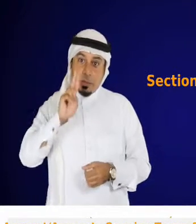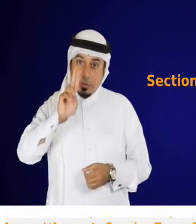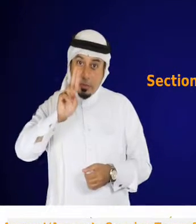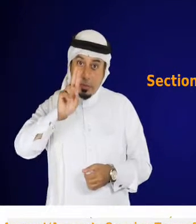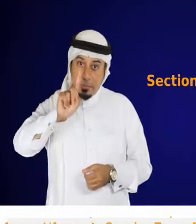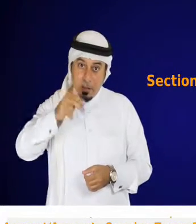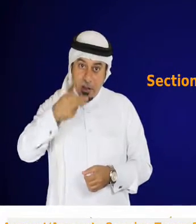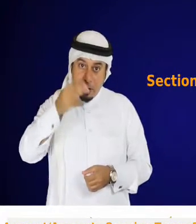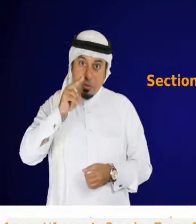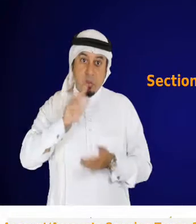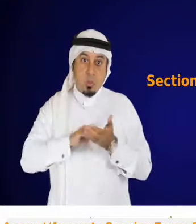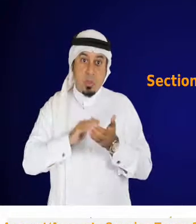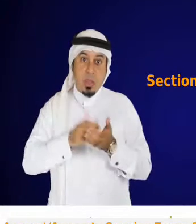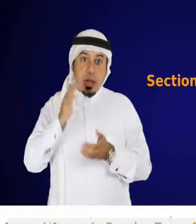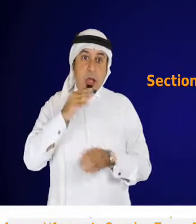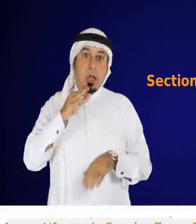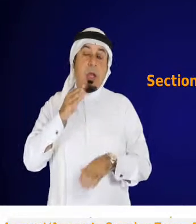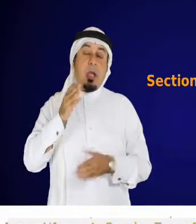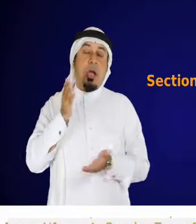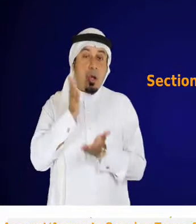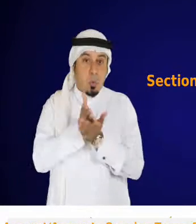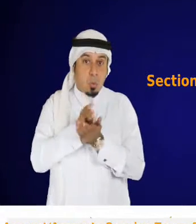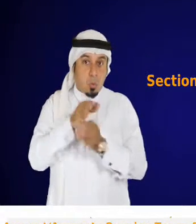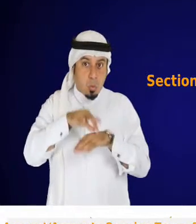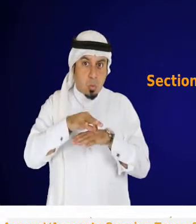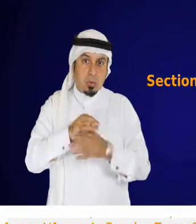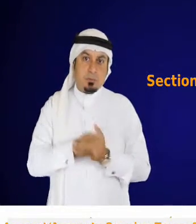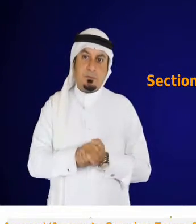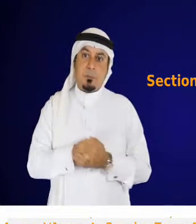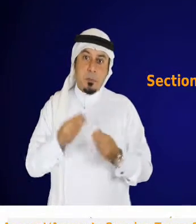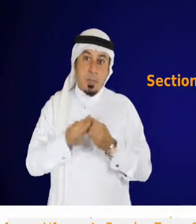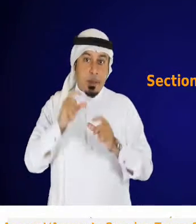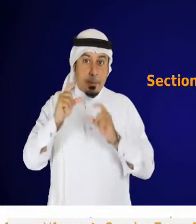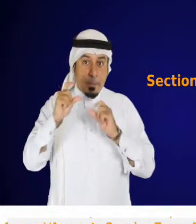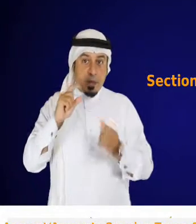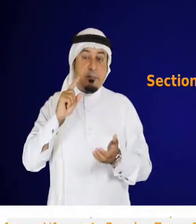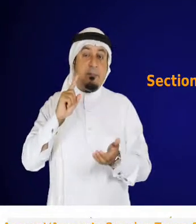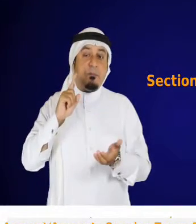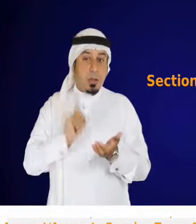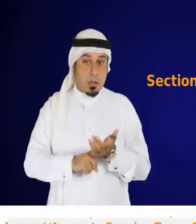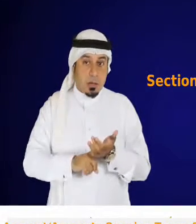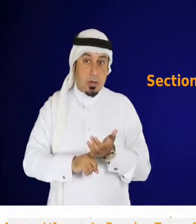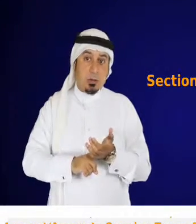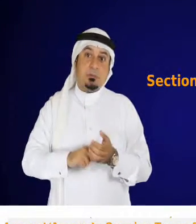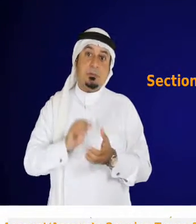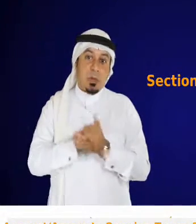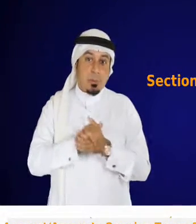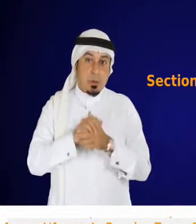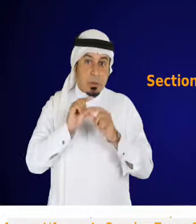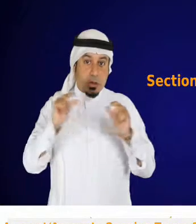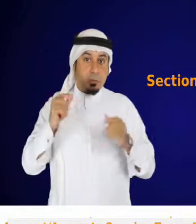bank despite being unaware of the content of such messages before being received by the bank."